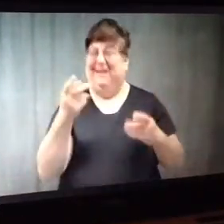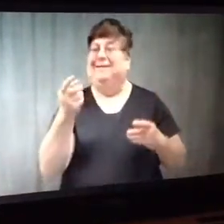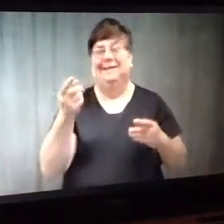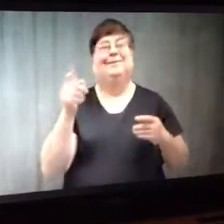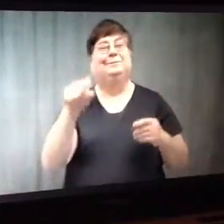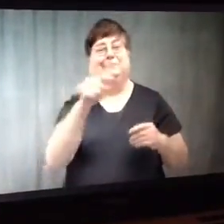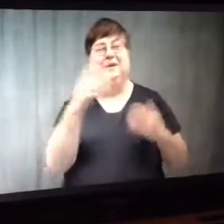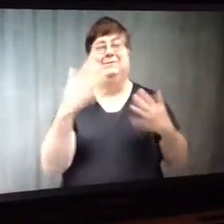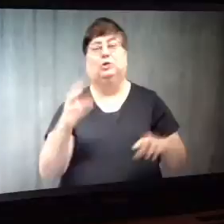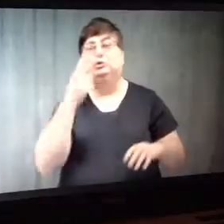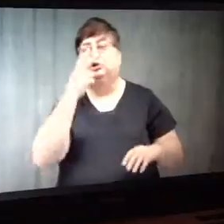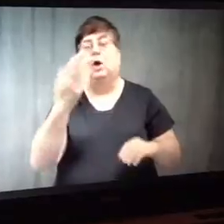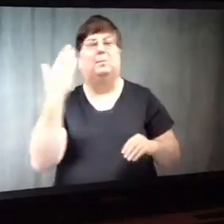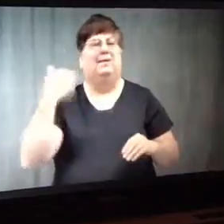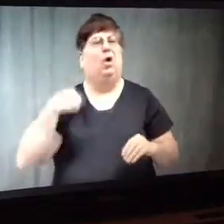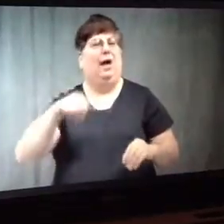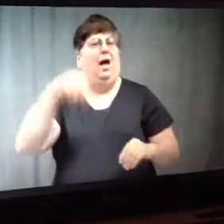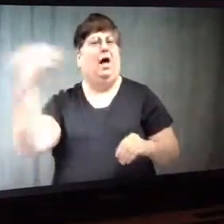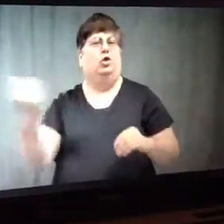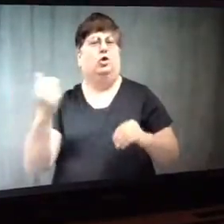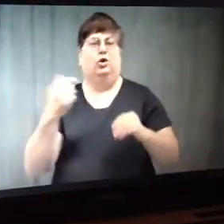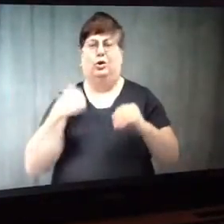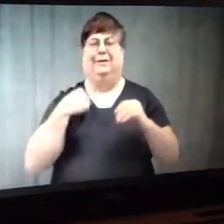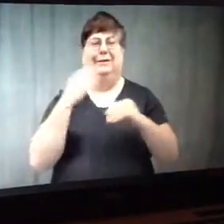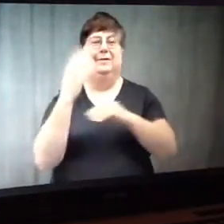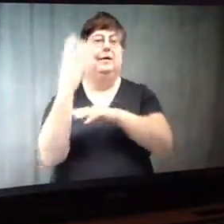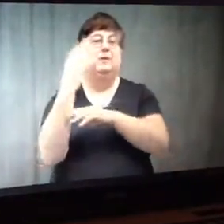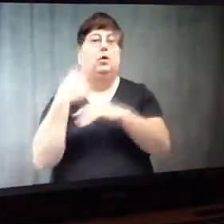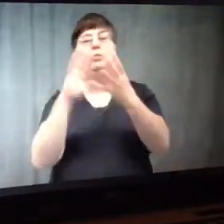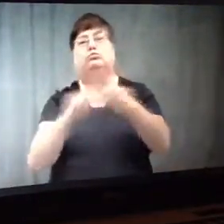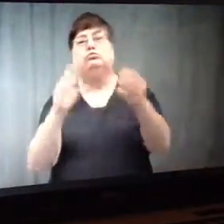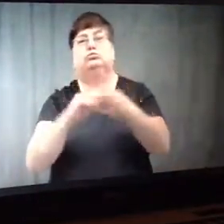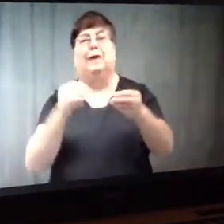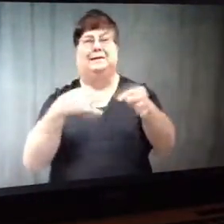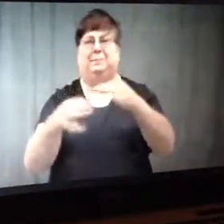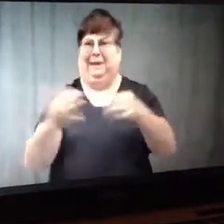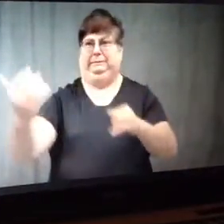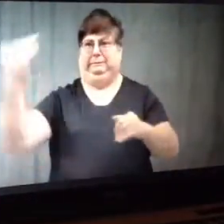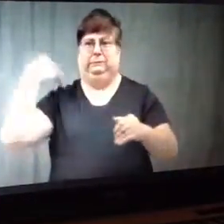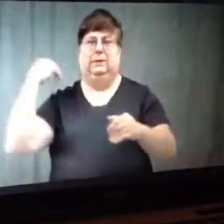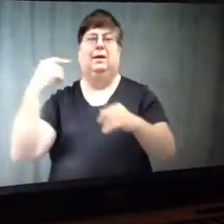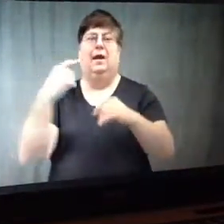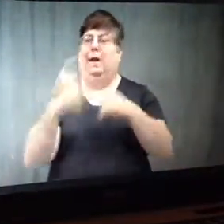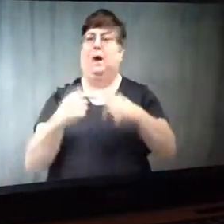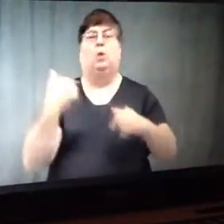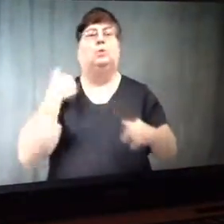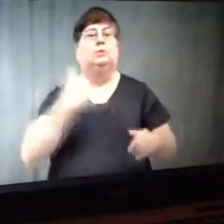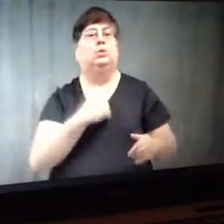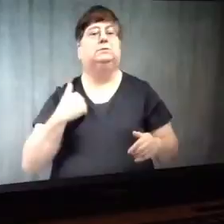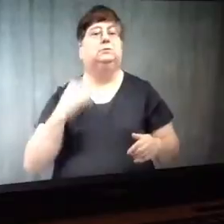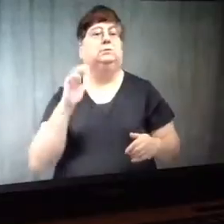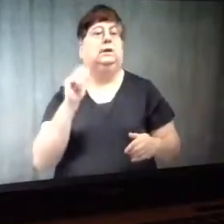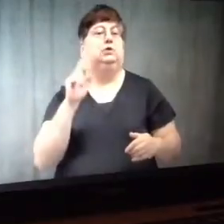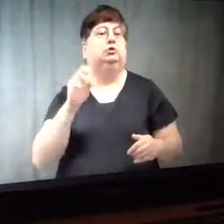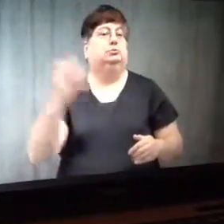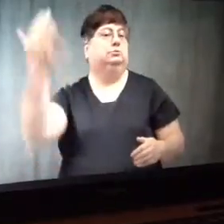Recently I had surgery. I don't know if you saw before, I had a different video. I was kind of explaining that I had breast